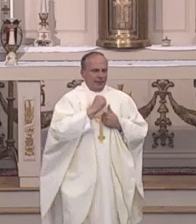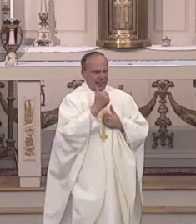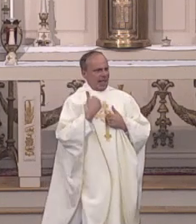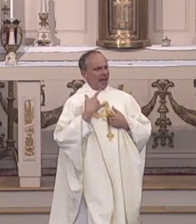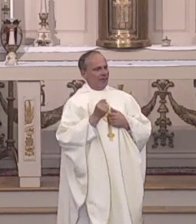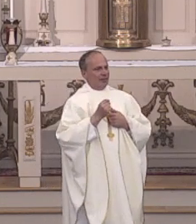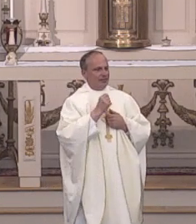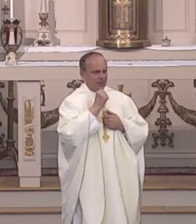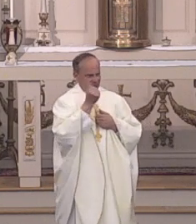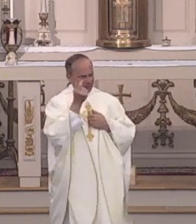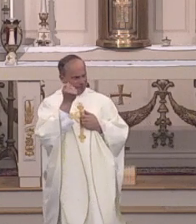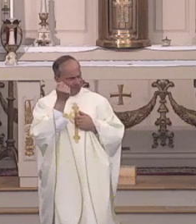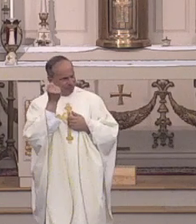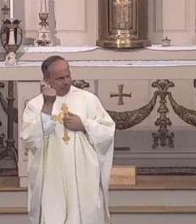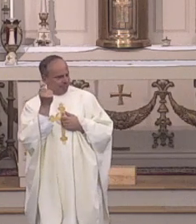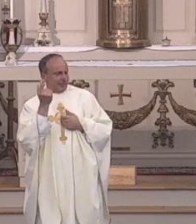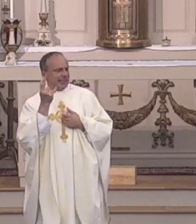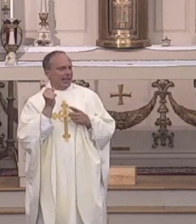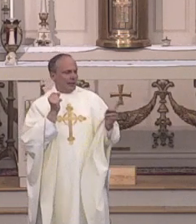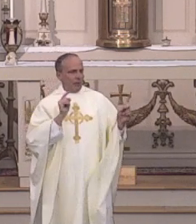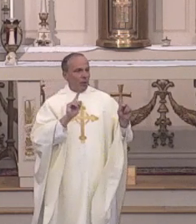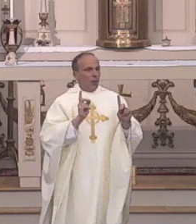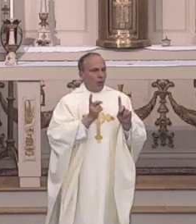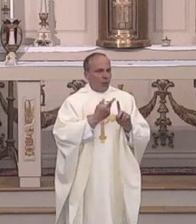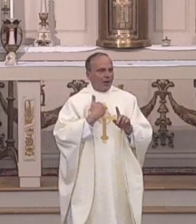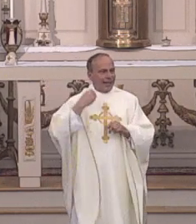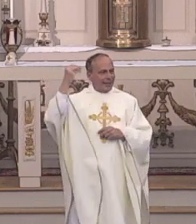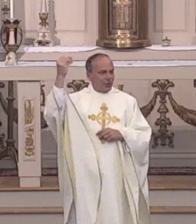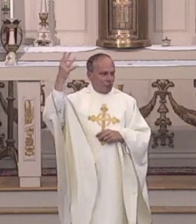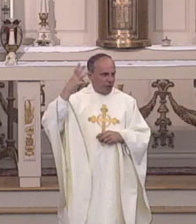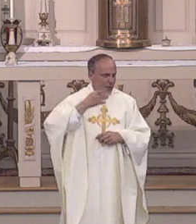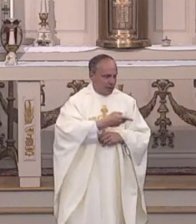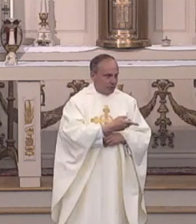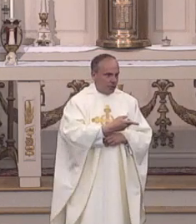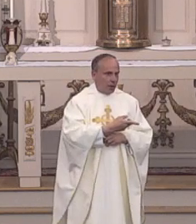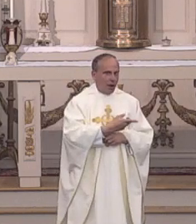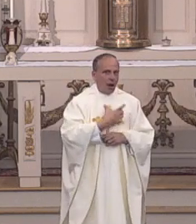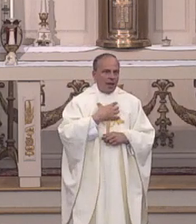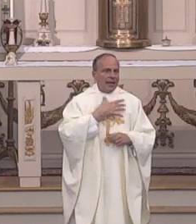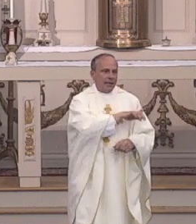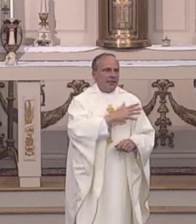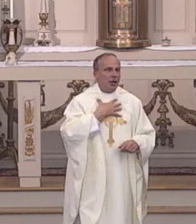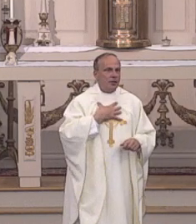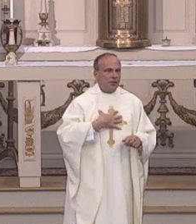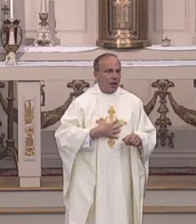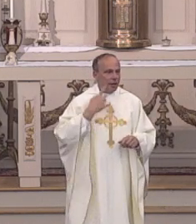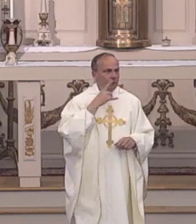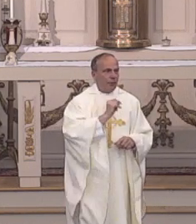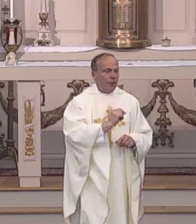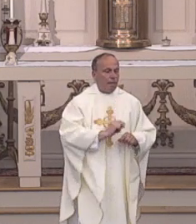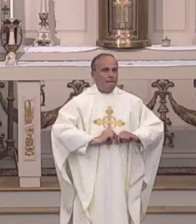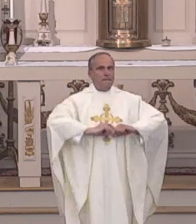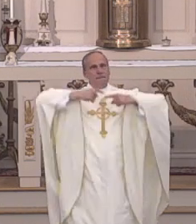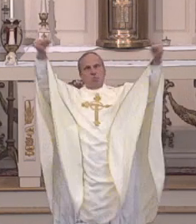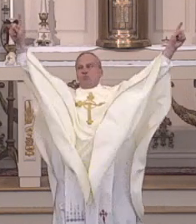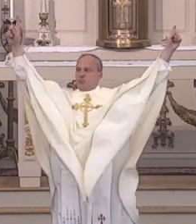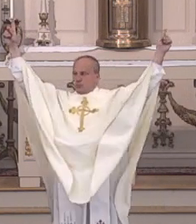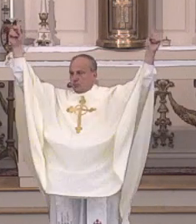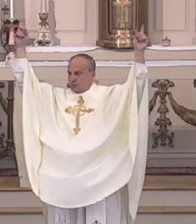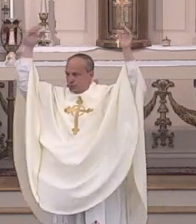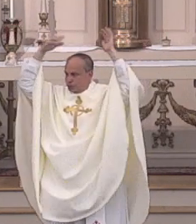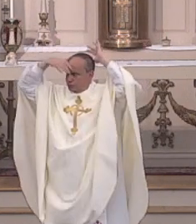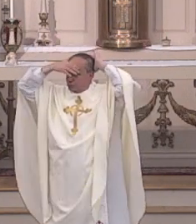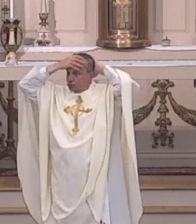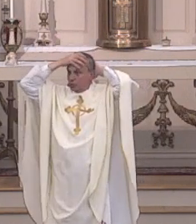And he had not had the Eucharist for his whole life. But then he had always not understood the Eucharist, but when